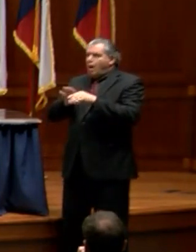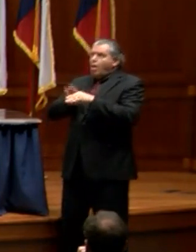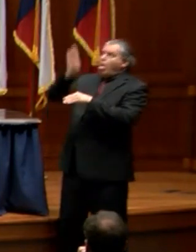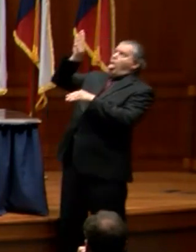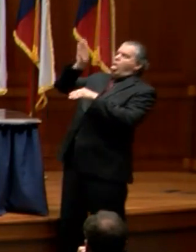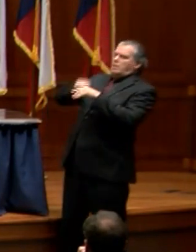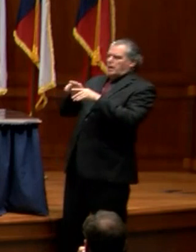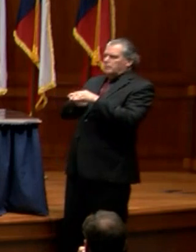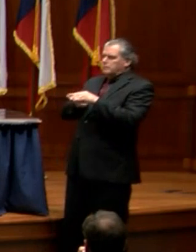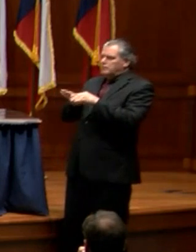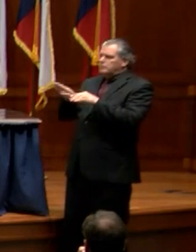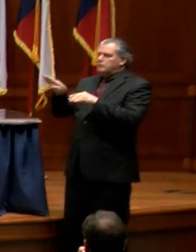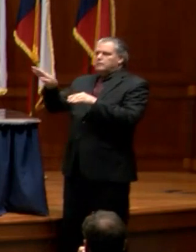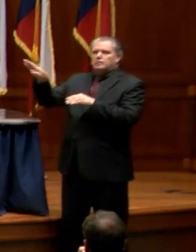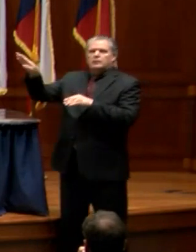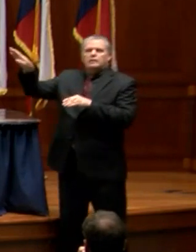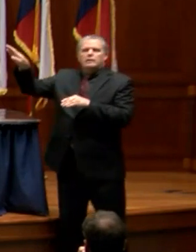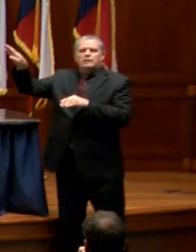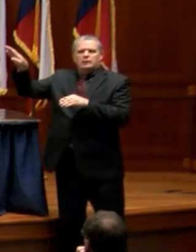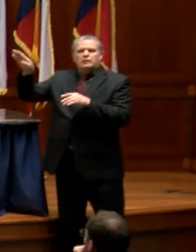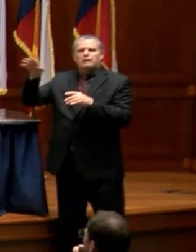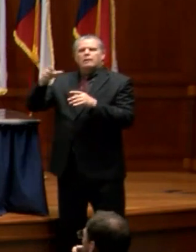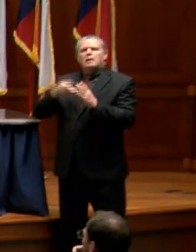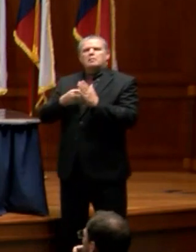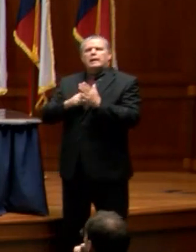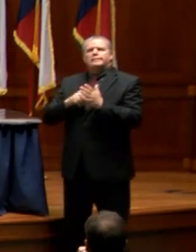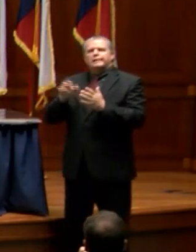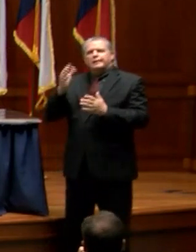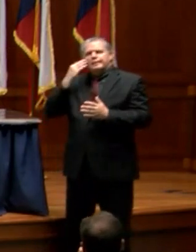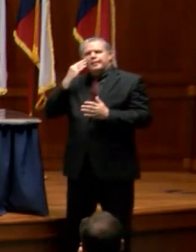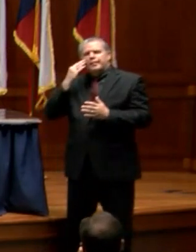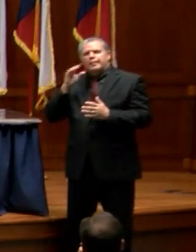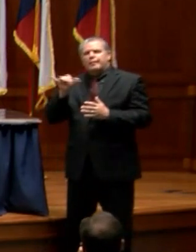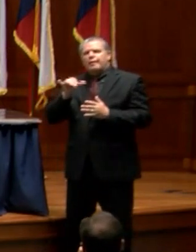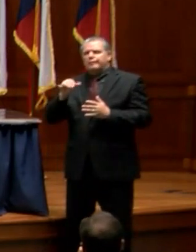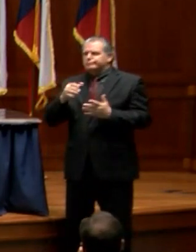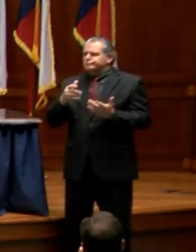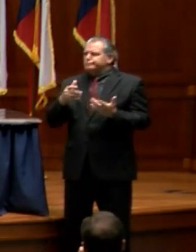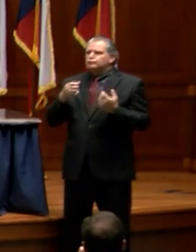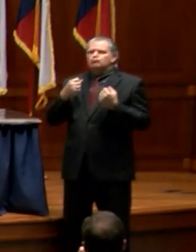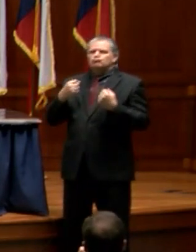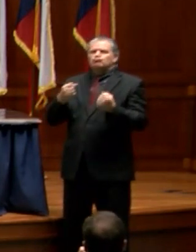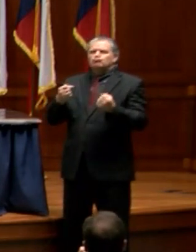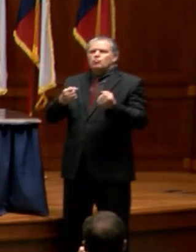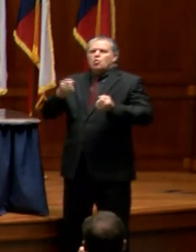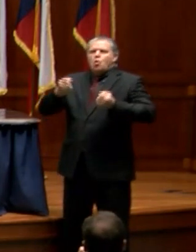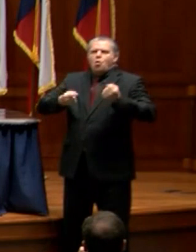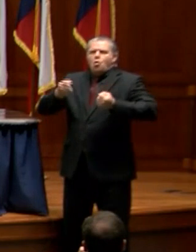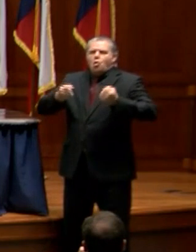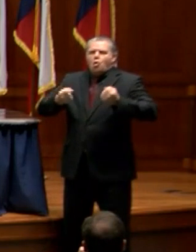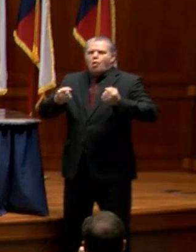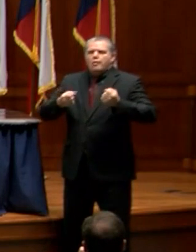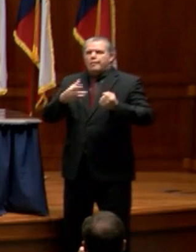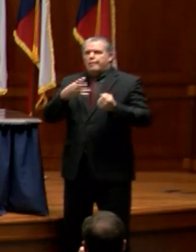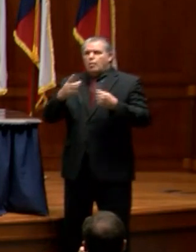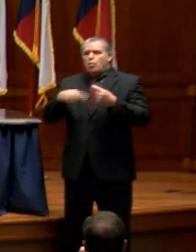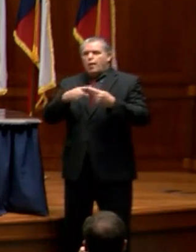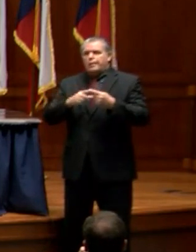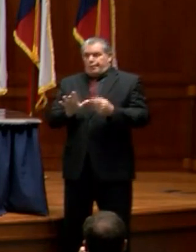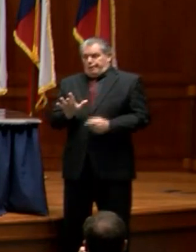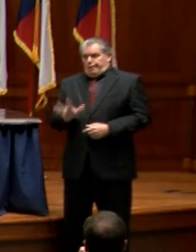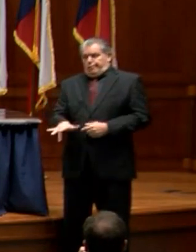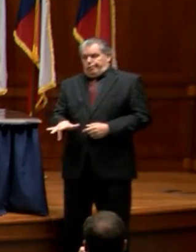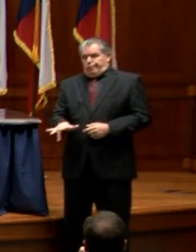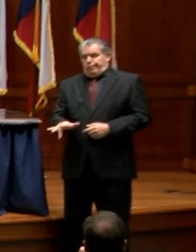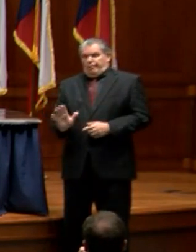was. I guess it's analogous to saying you're in an automobile and you've got your foot on the gas and you've got